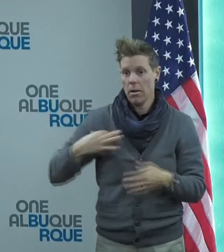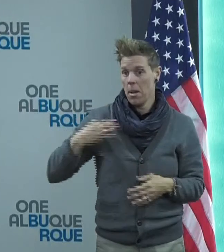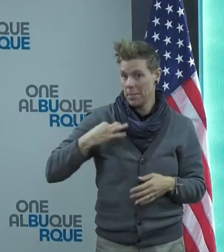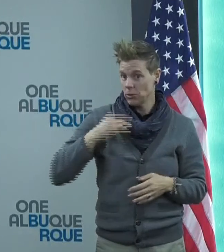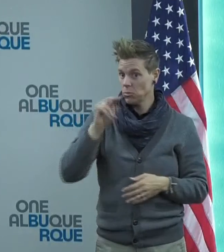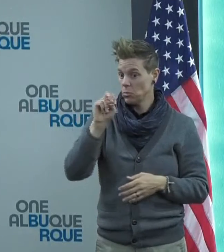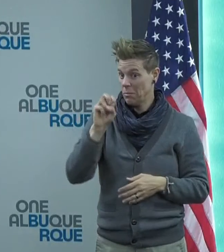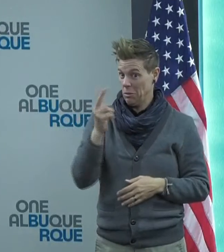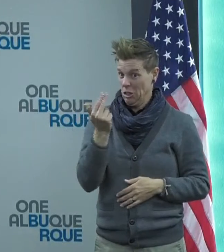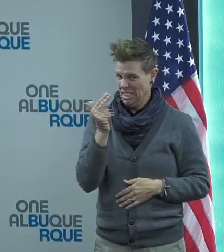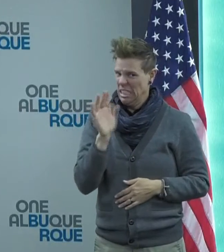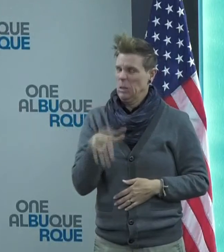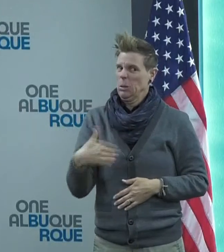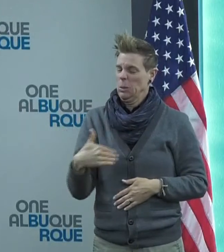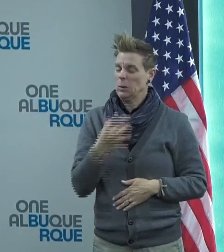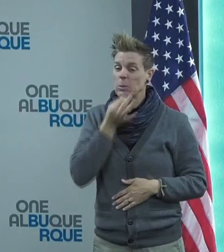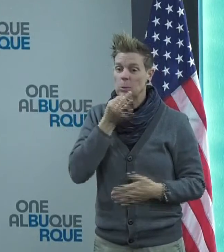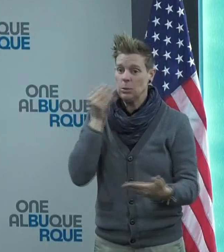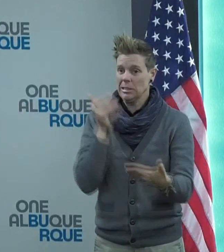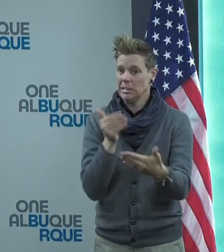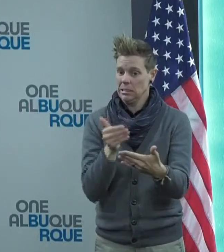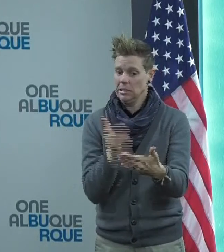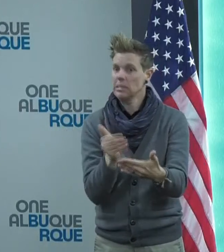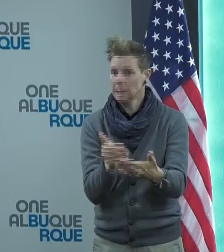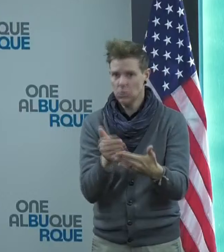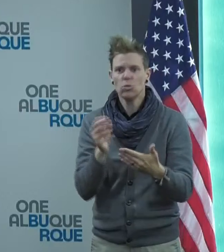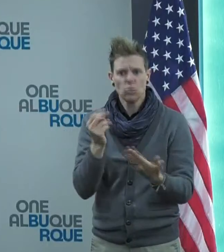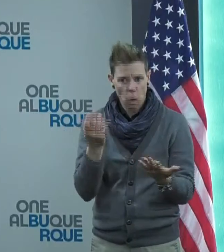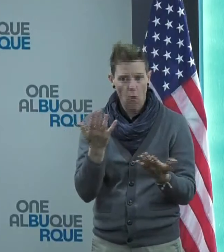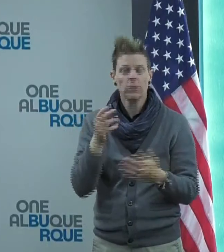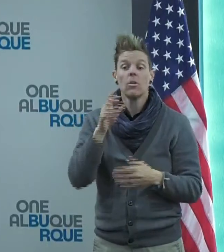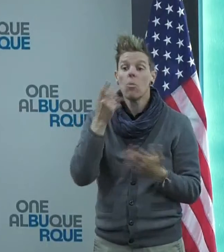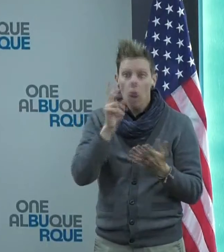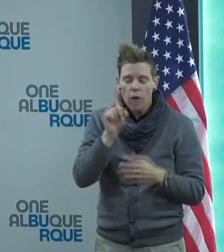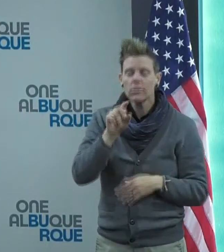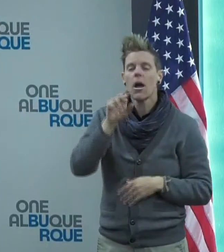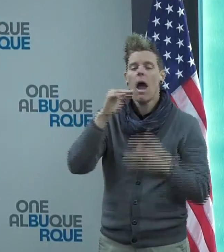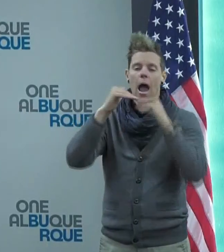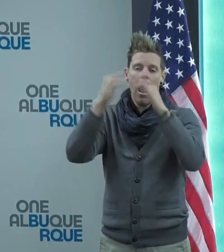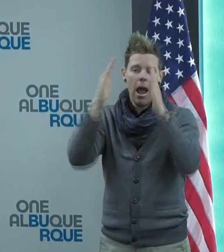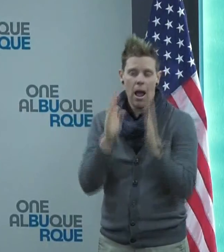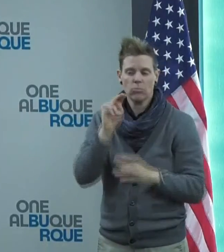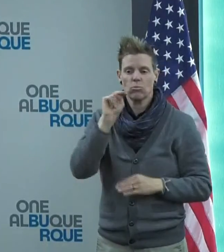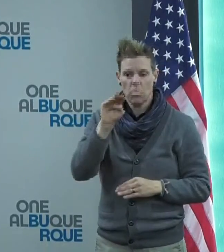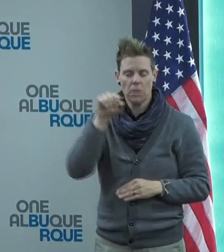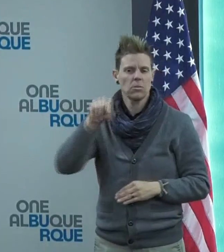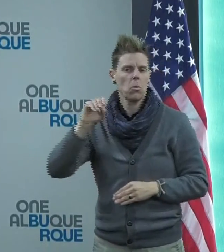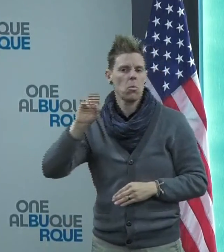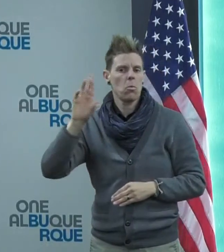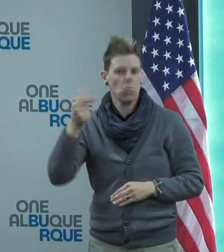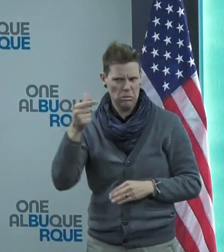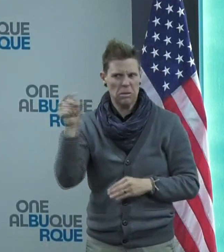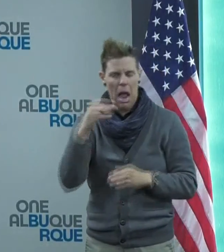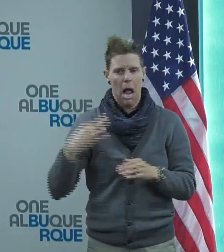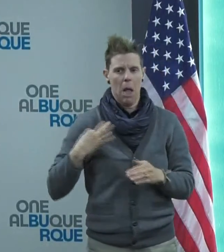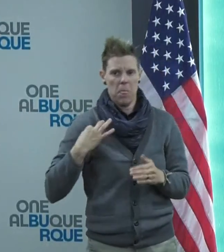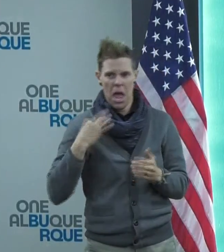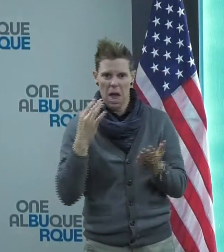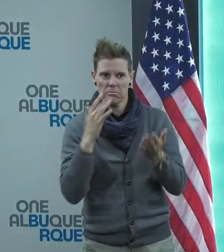at housingnm.org. And again, that's an update on available rental assistance and mortgage